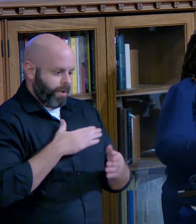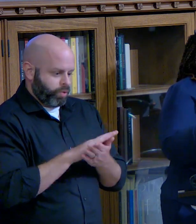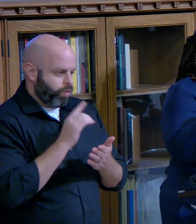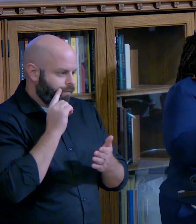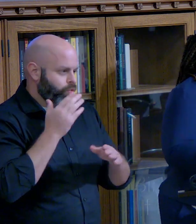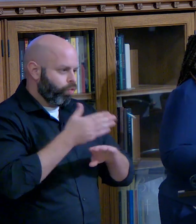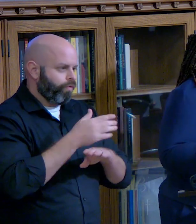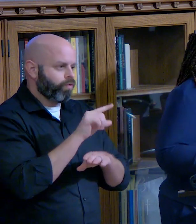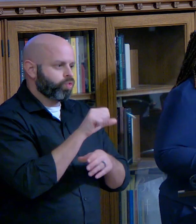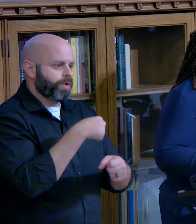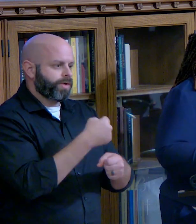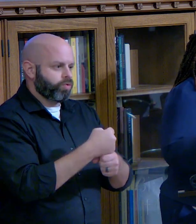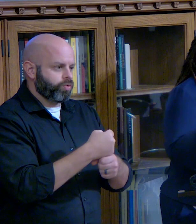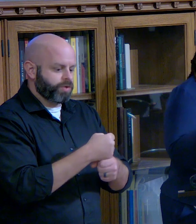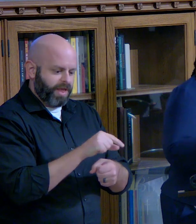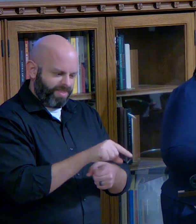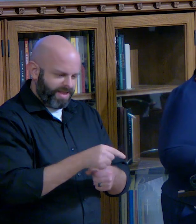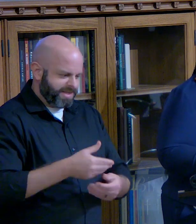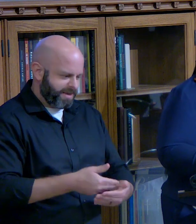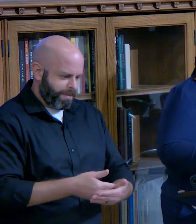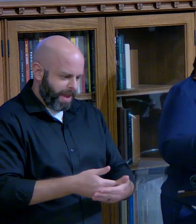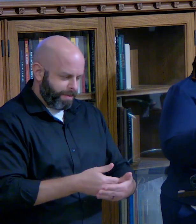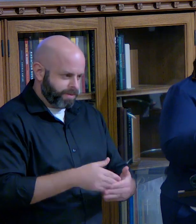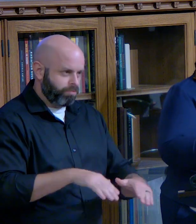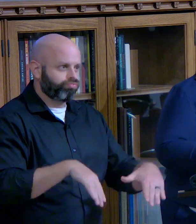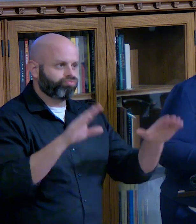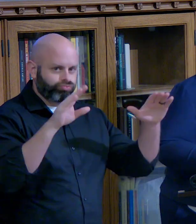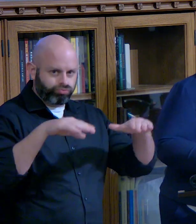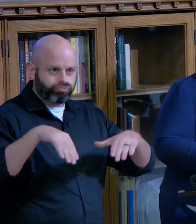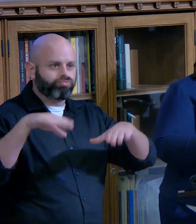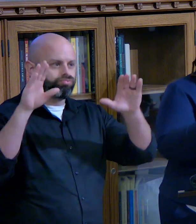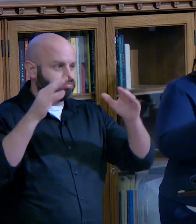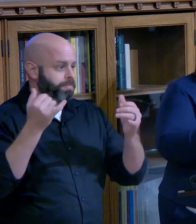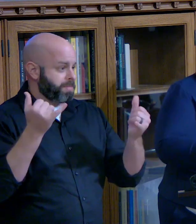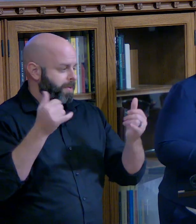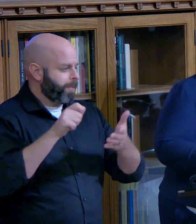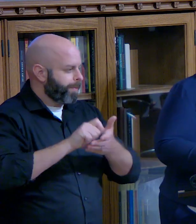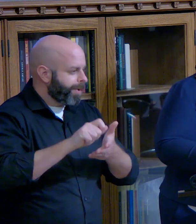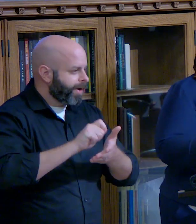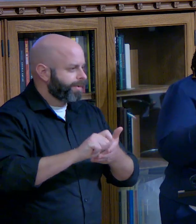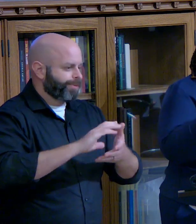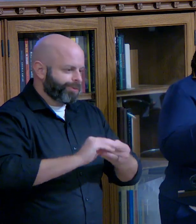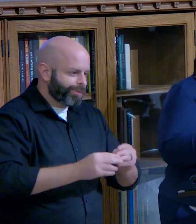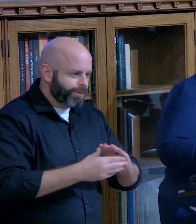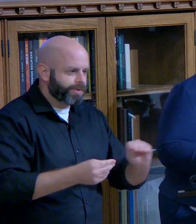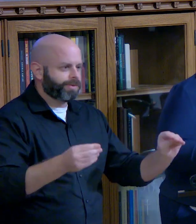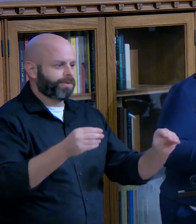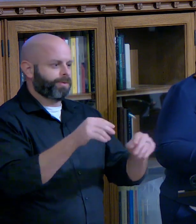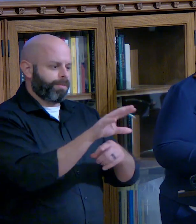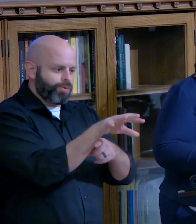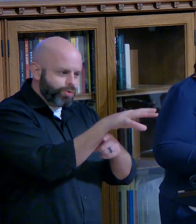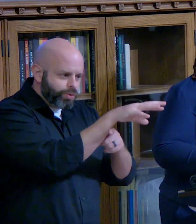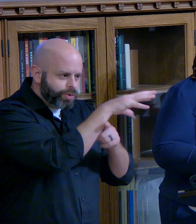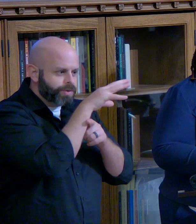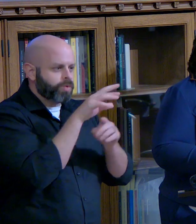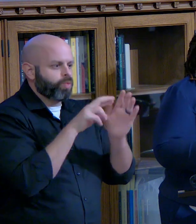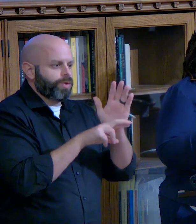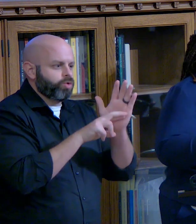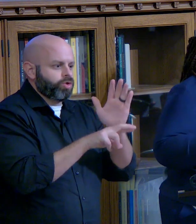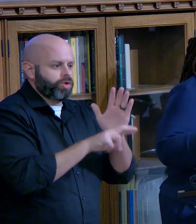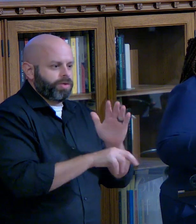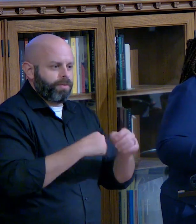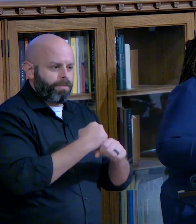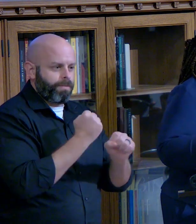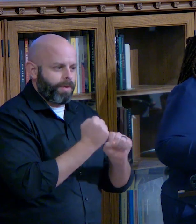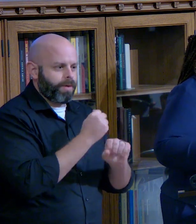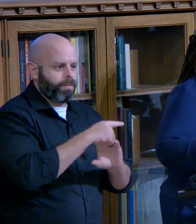years these babies have been writing producing researching and creating these programs